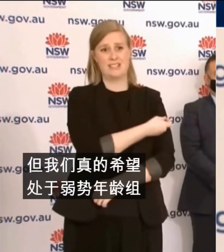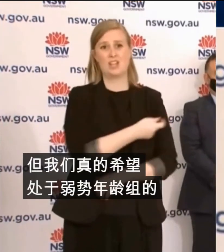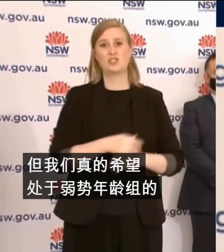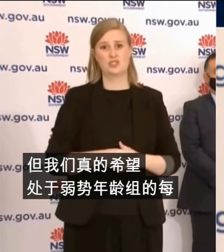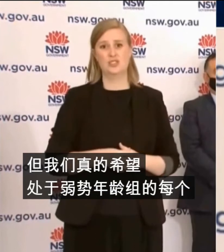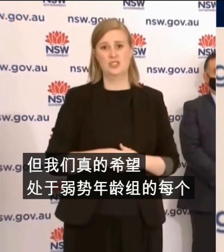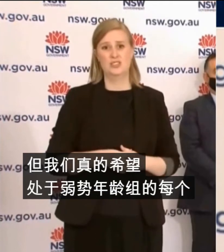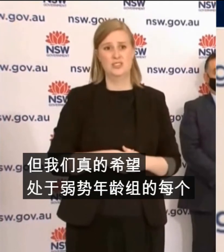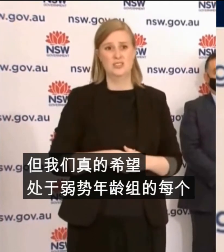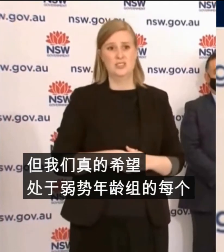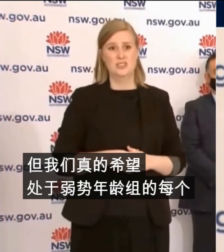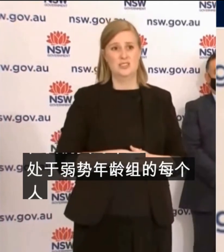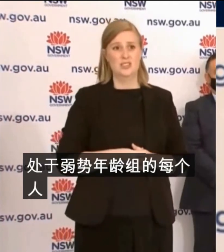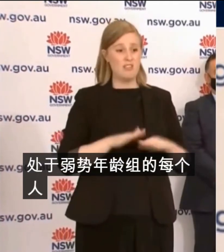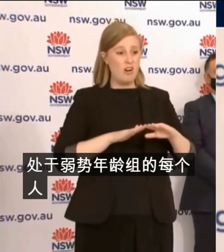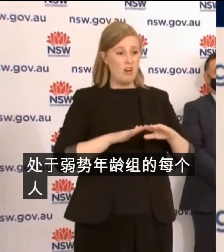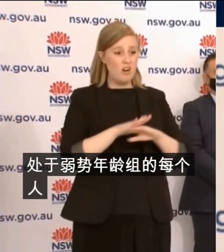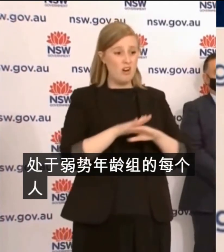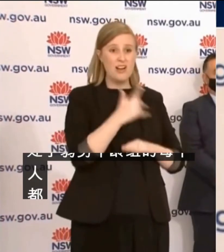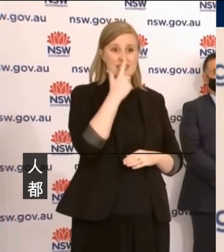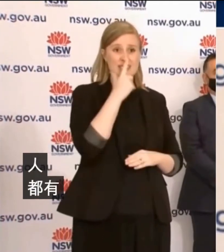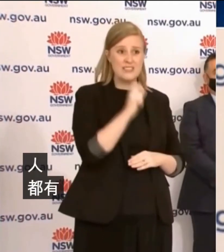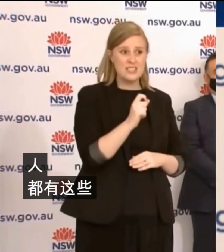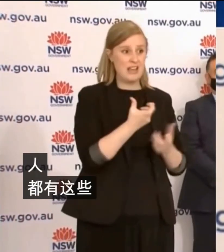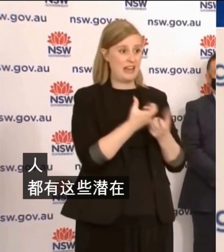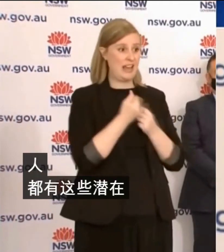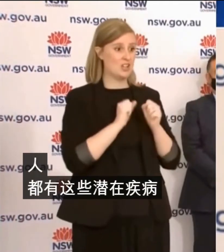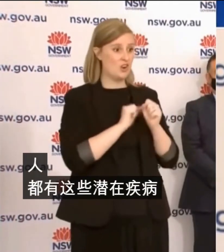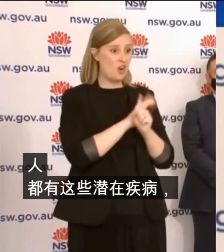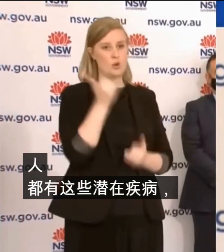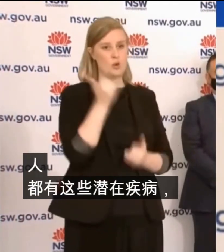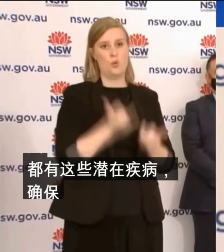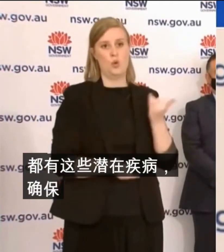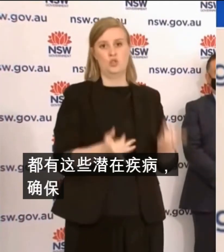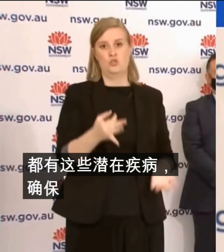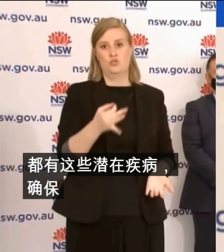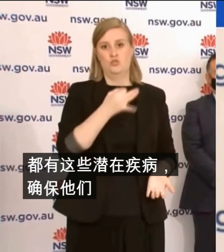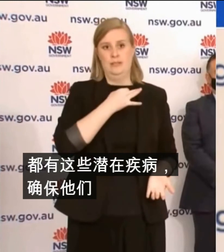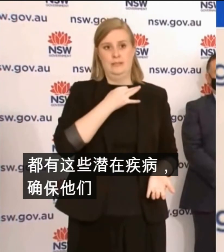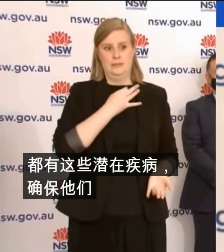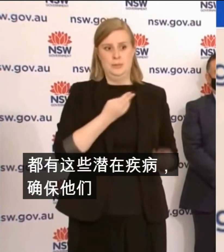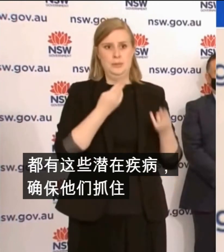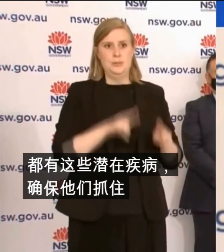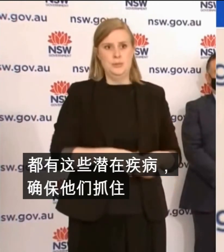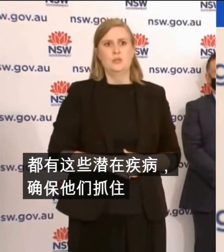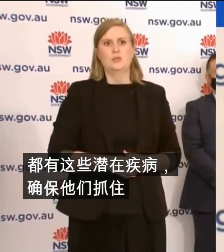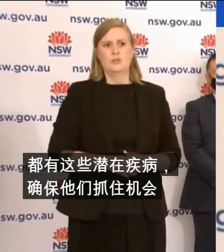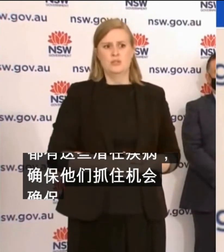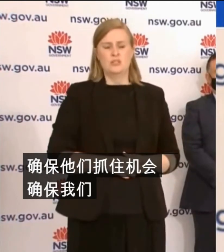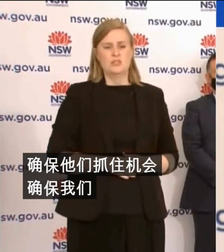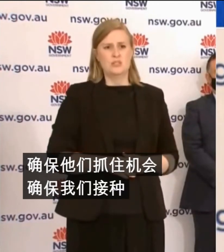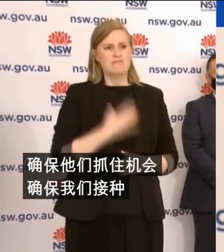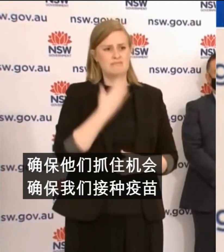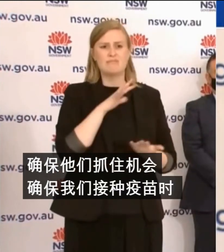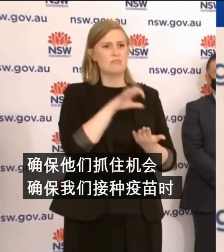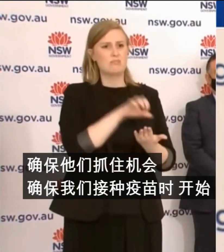those vulnerable age groups, people who have those underlying conditions, to make sure they take up the opportunity to make